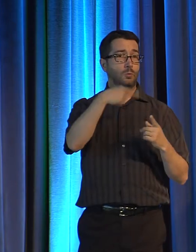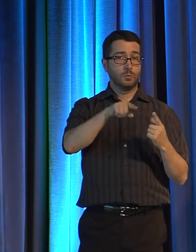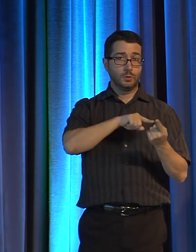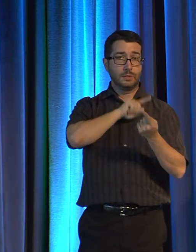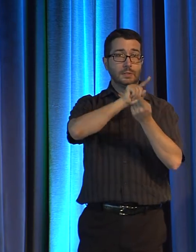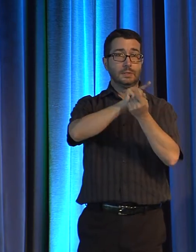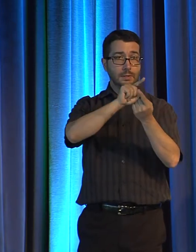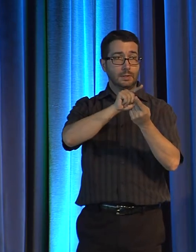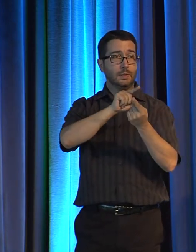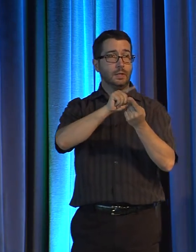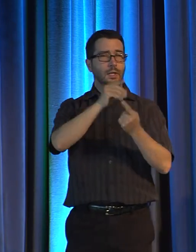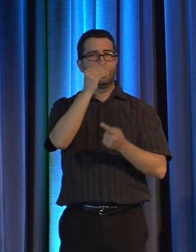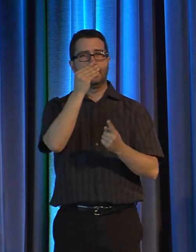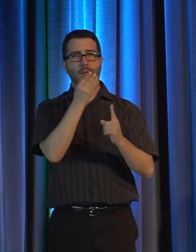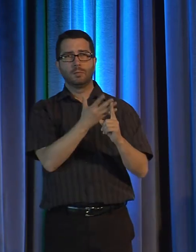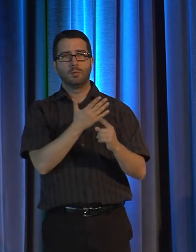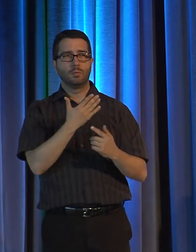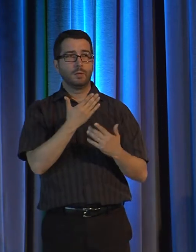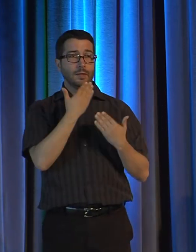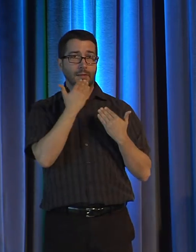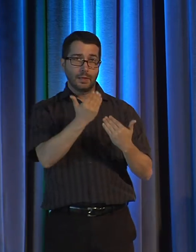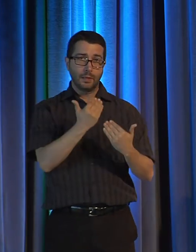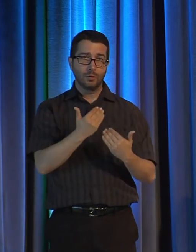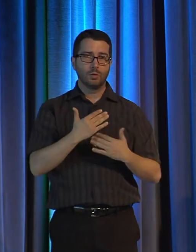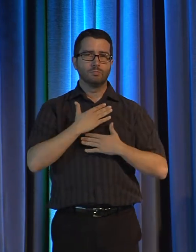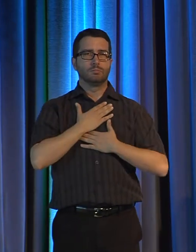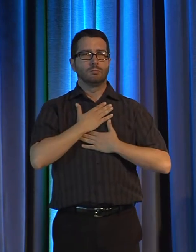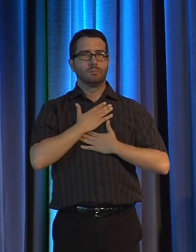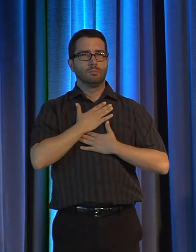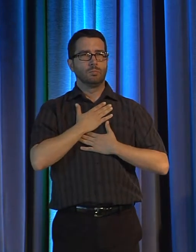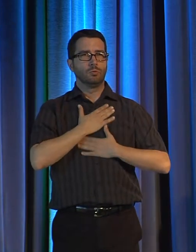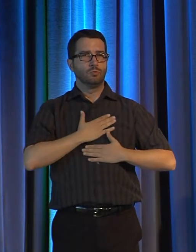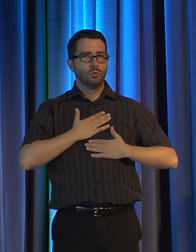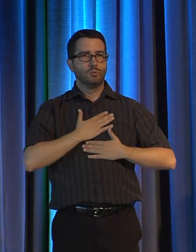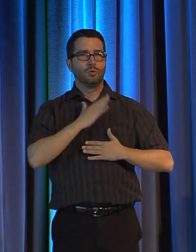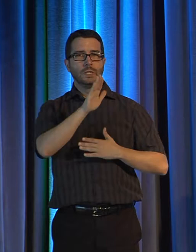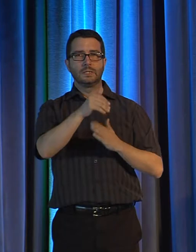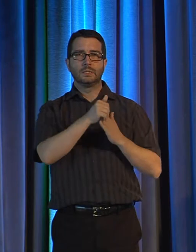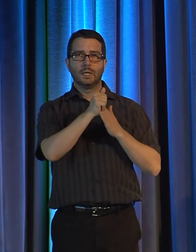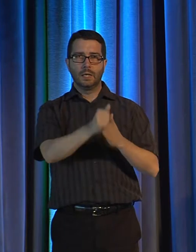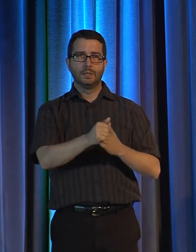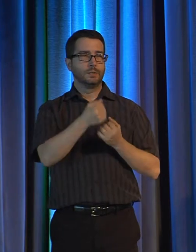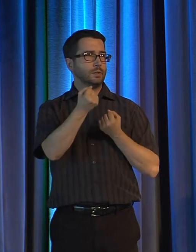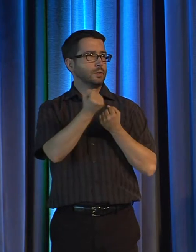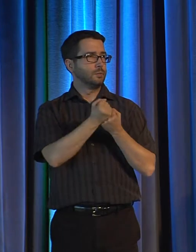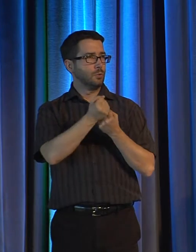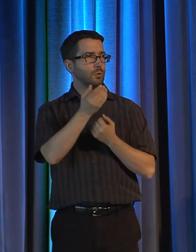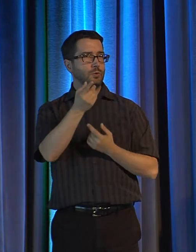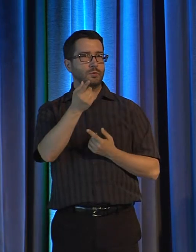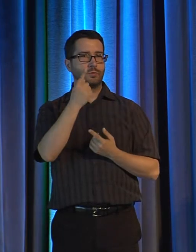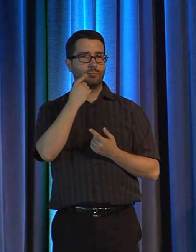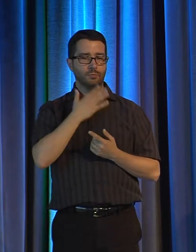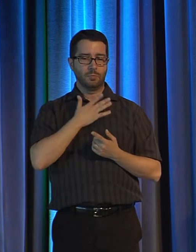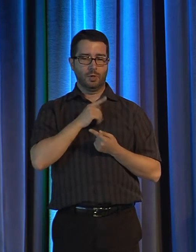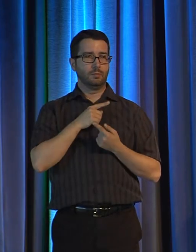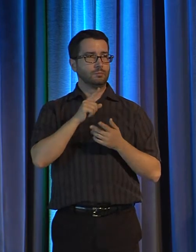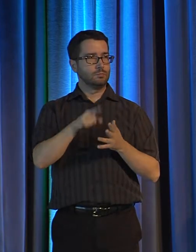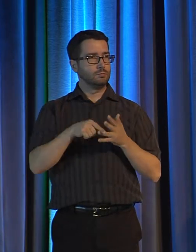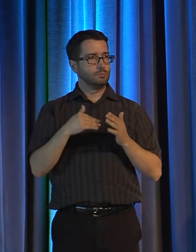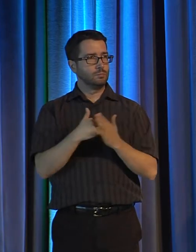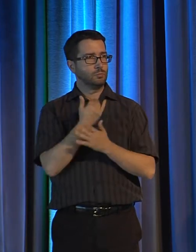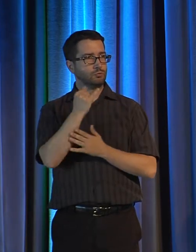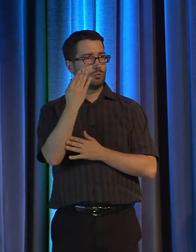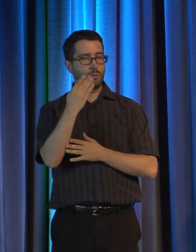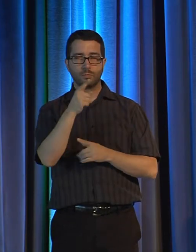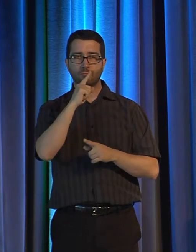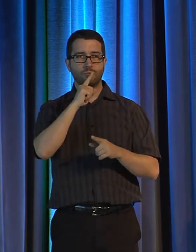see him how grateful I am for the guidance and the support he gave me through the transition.